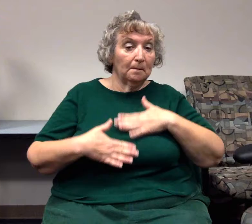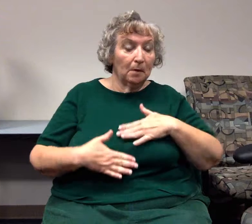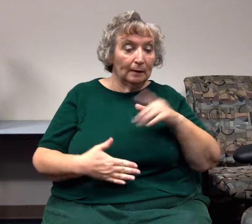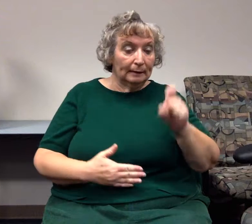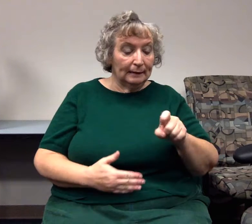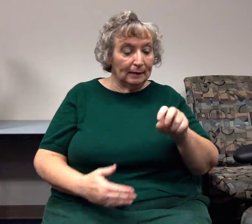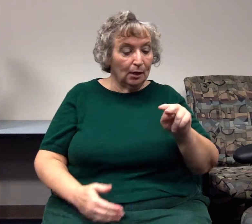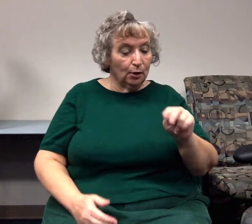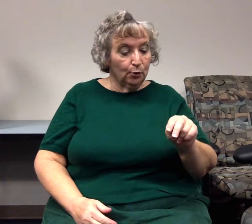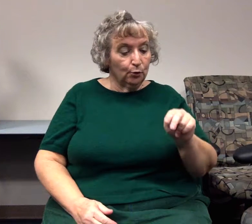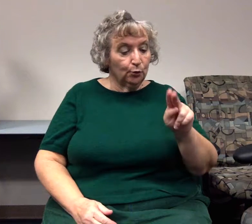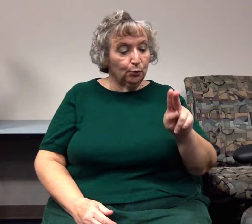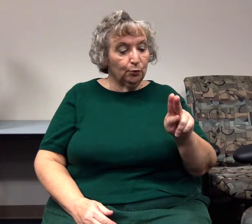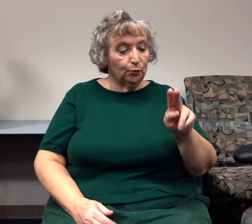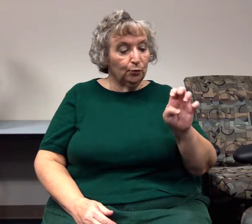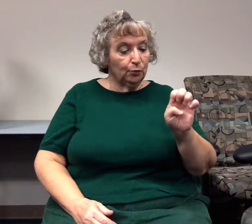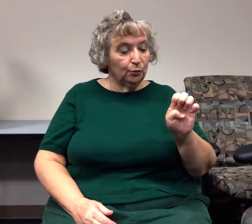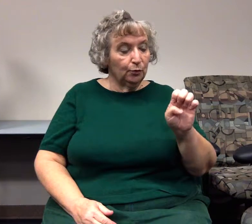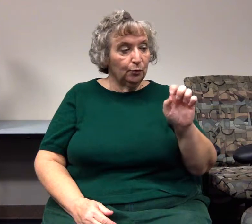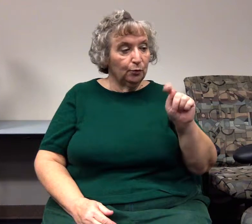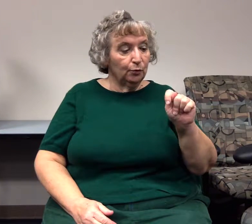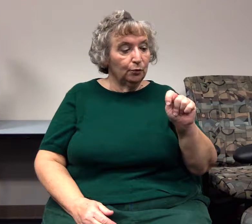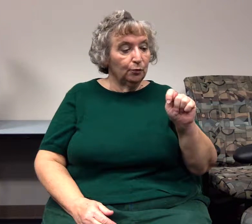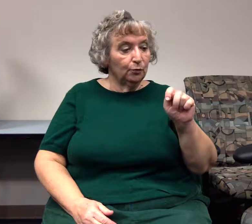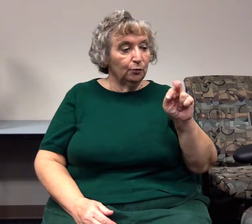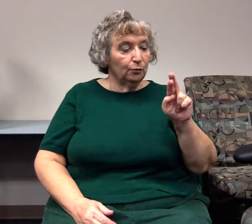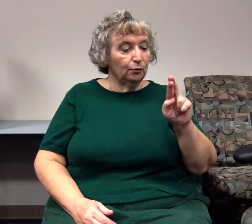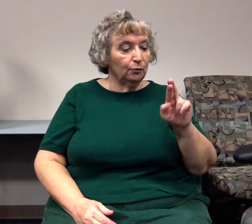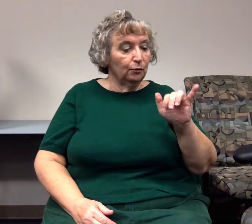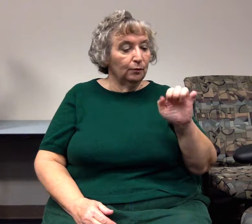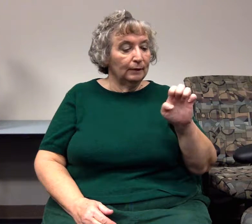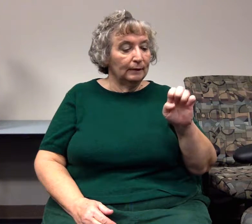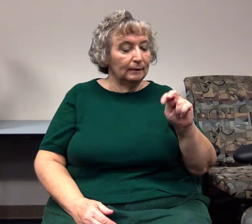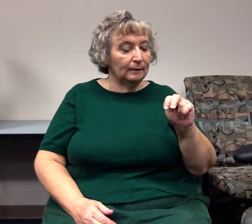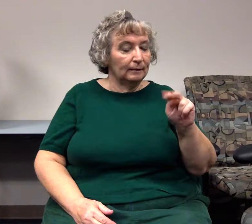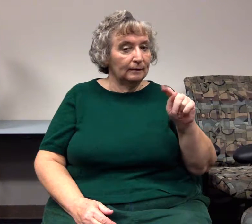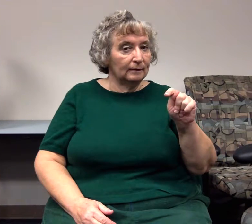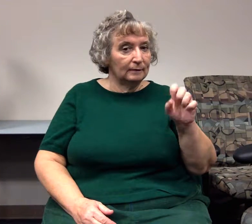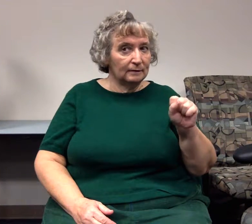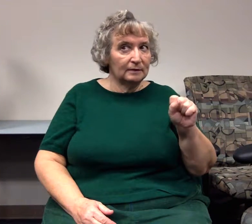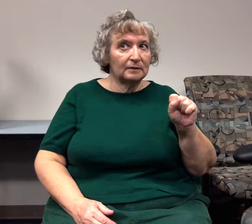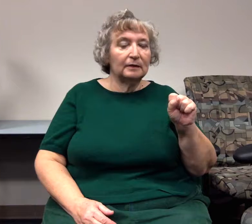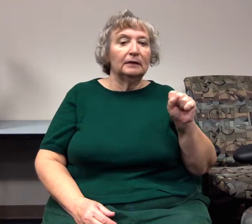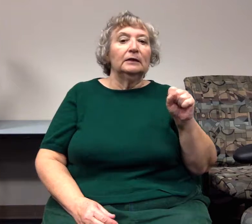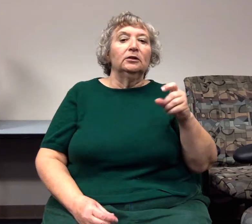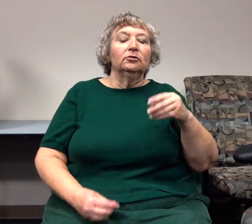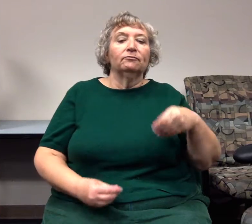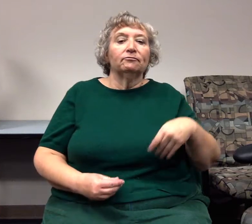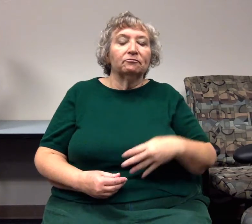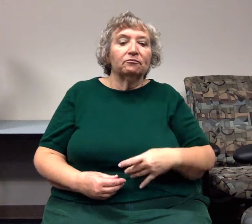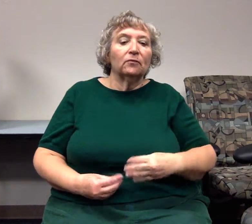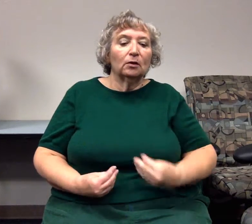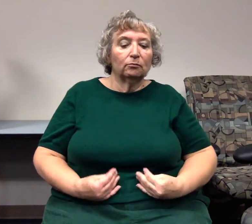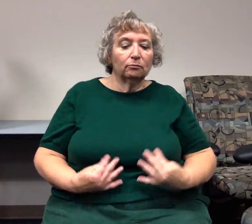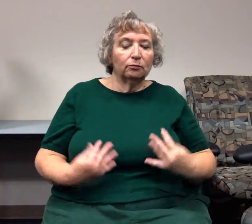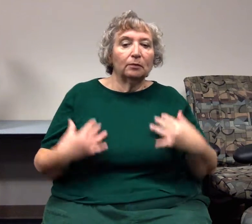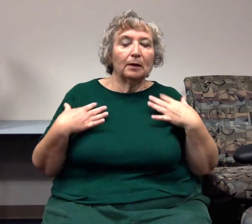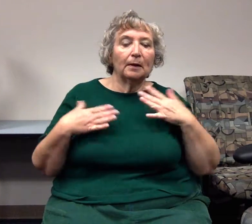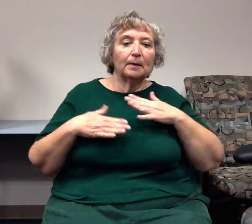and go out into the bloodstream that delivers all those nutrients to our bodies. And that's why you can stay awake and be so